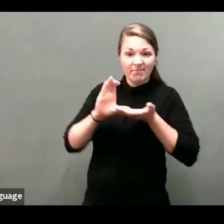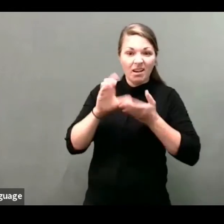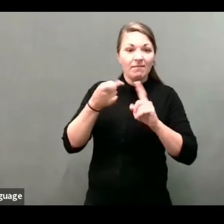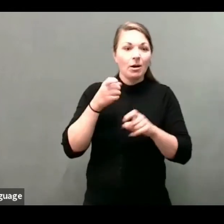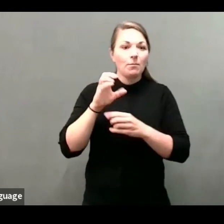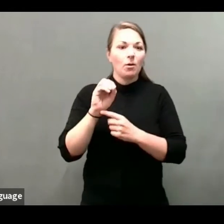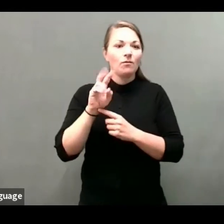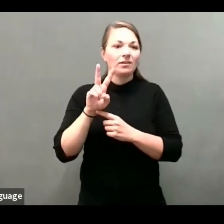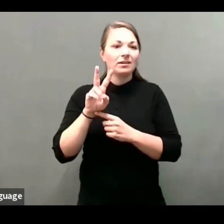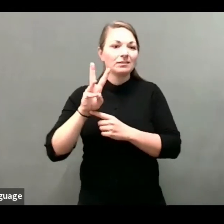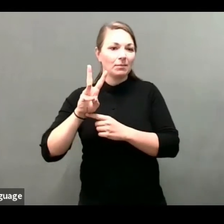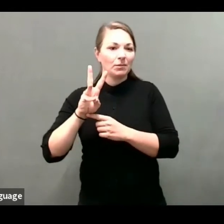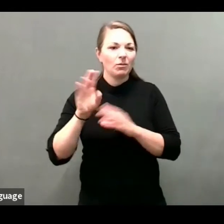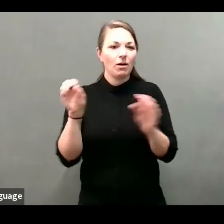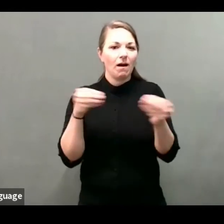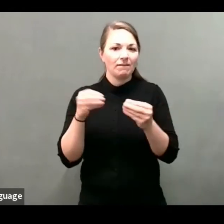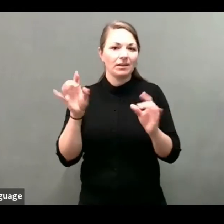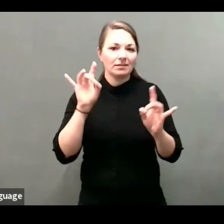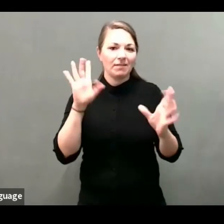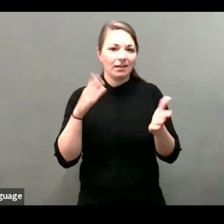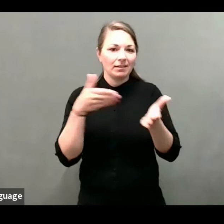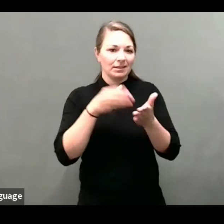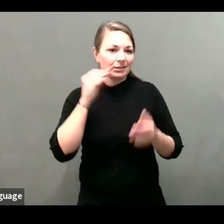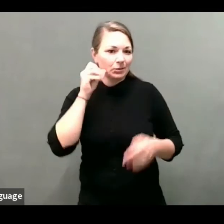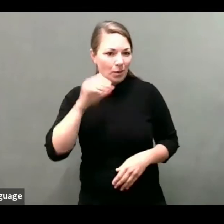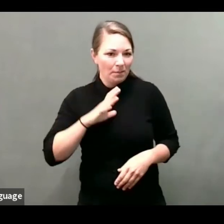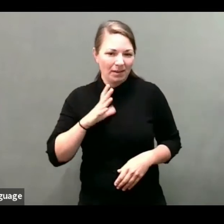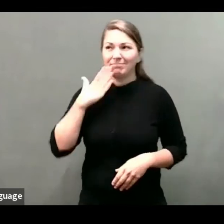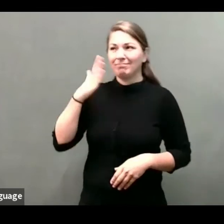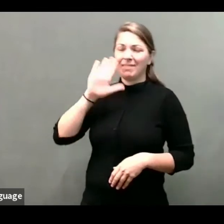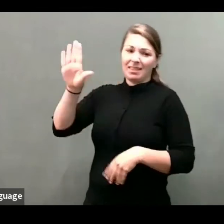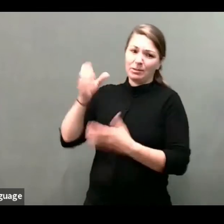their support in allowing us to put this on.